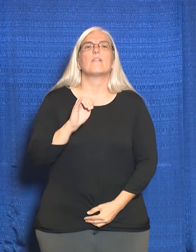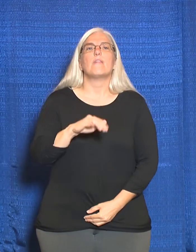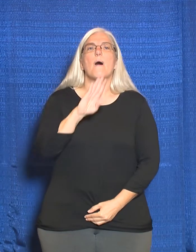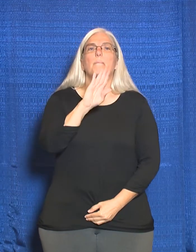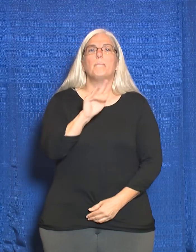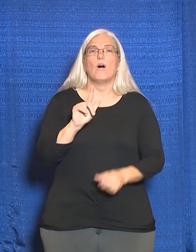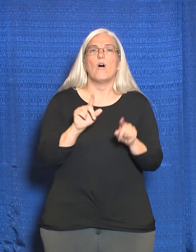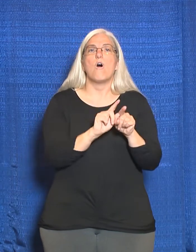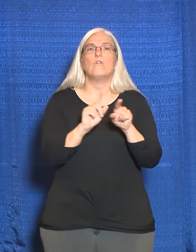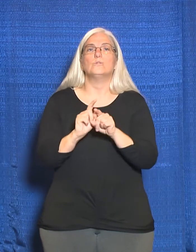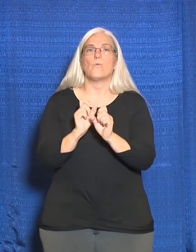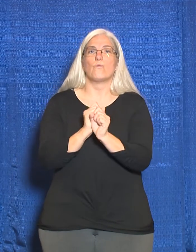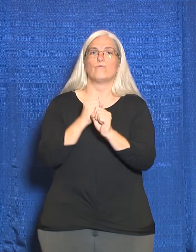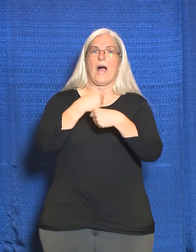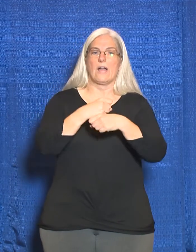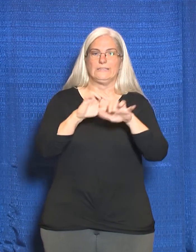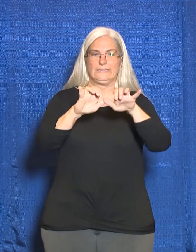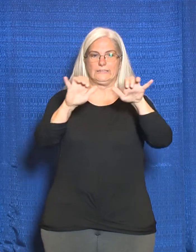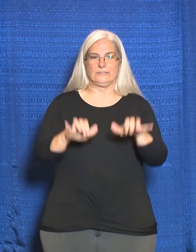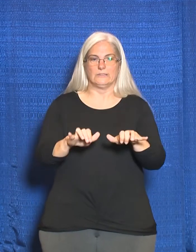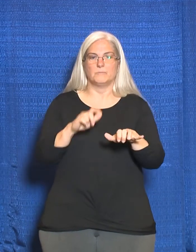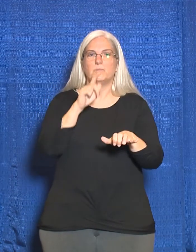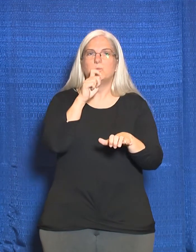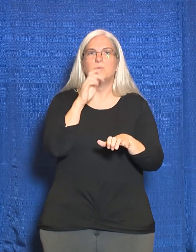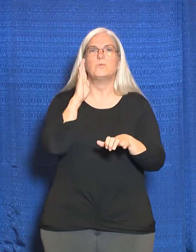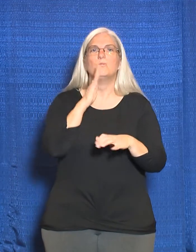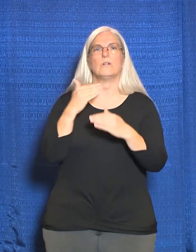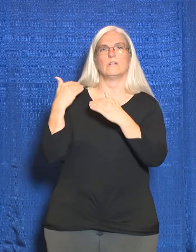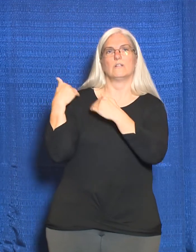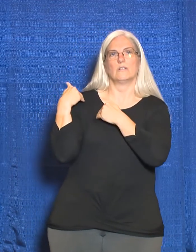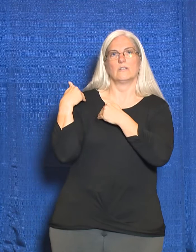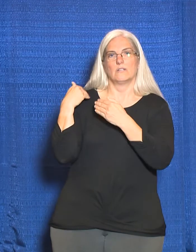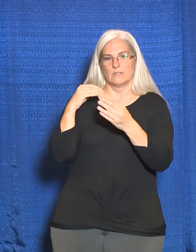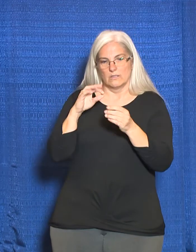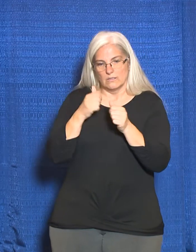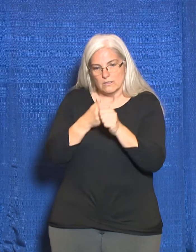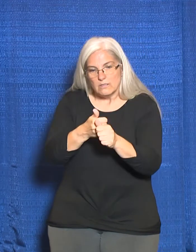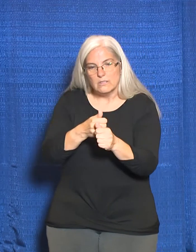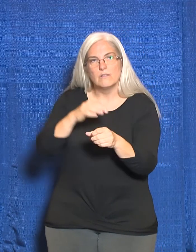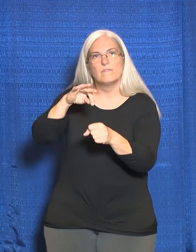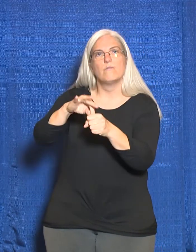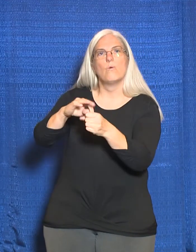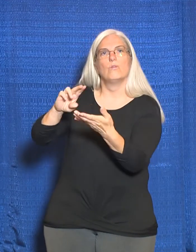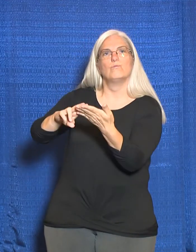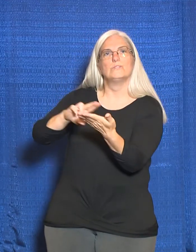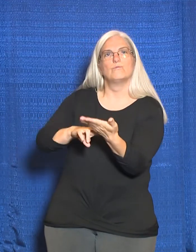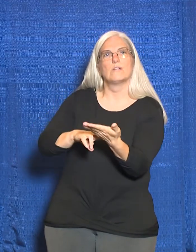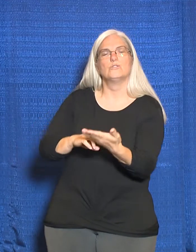The bill also created a system of voter registration accountability.